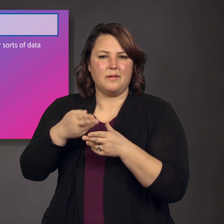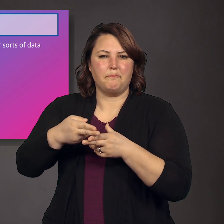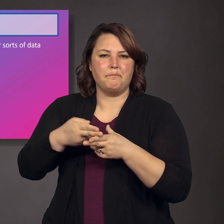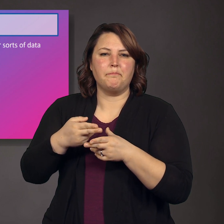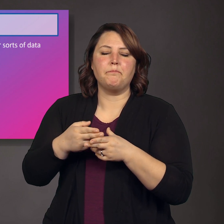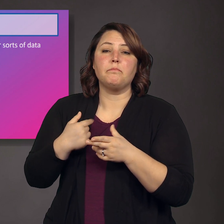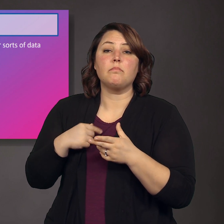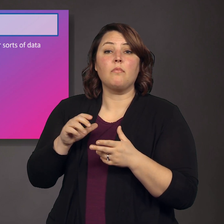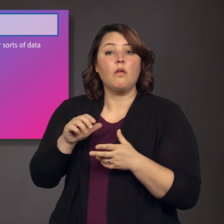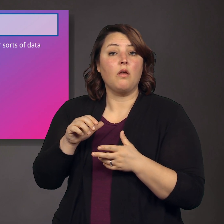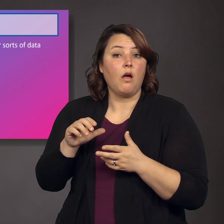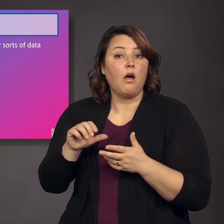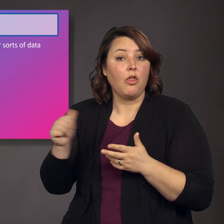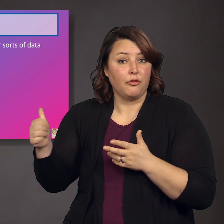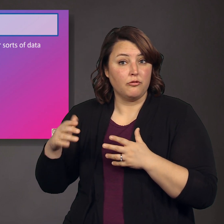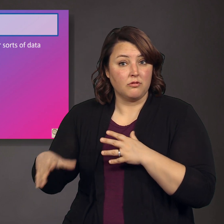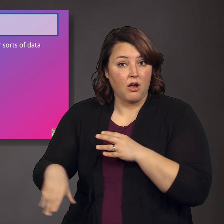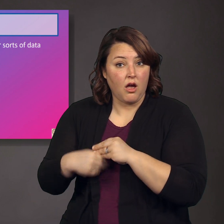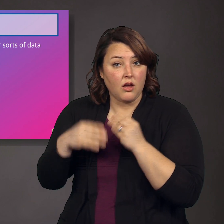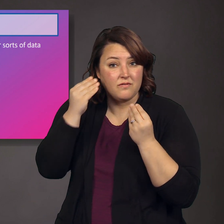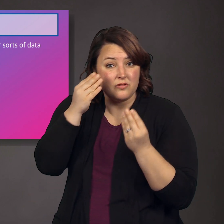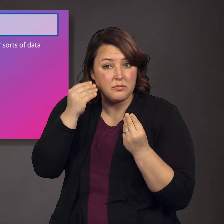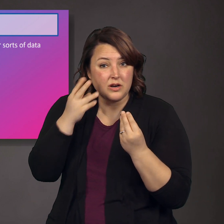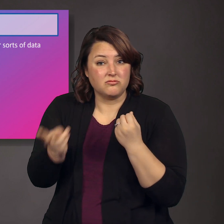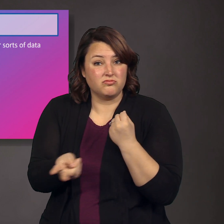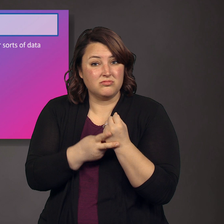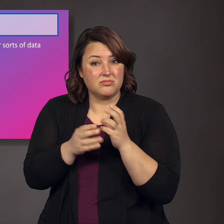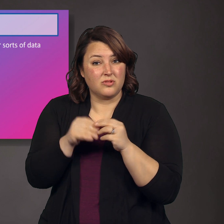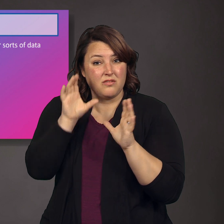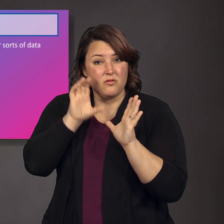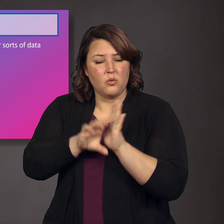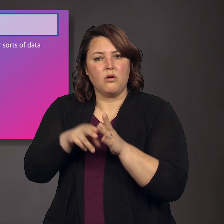information stored with the photo. It's called metadata.